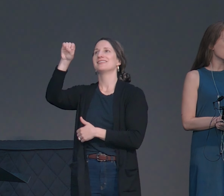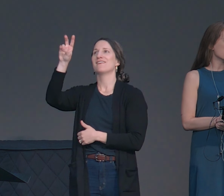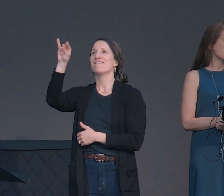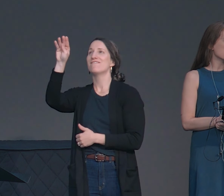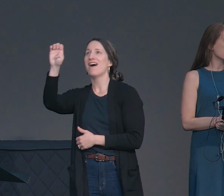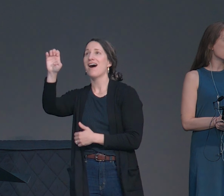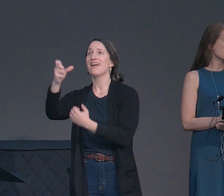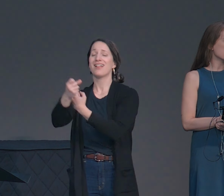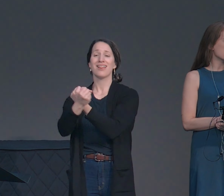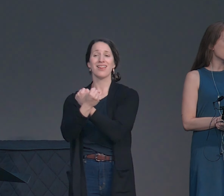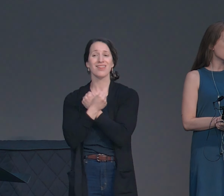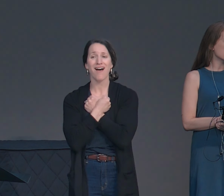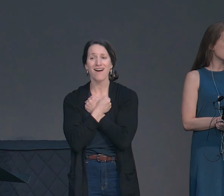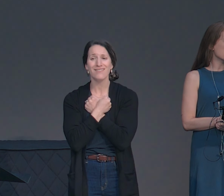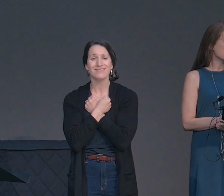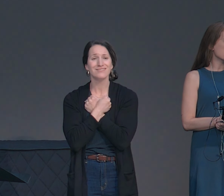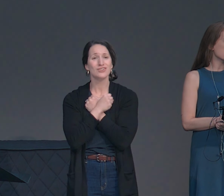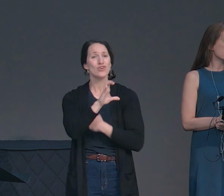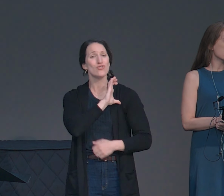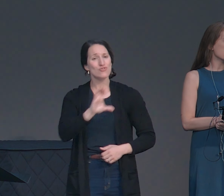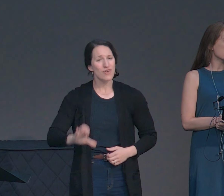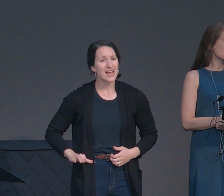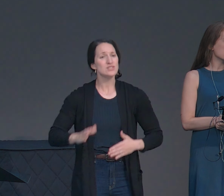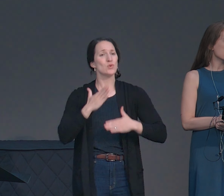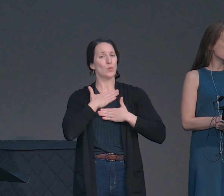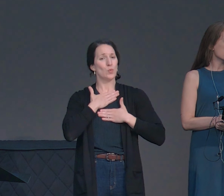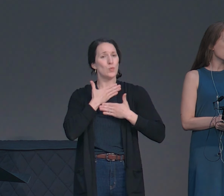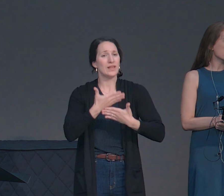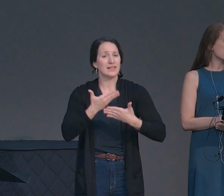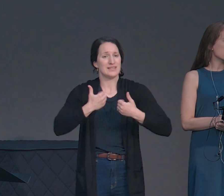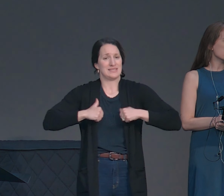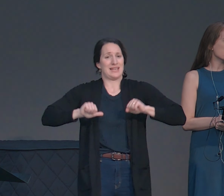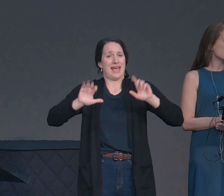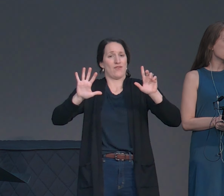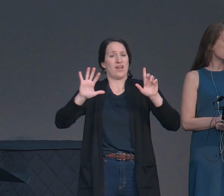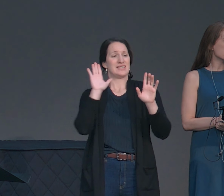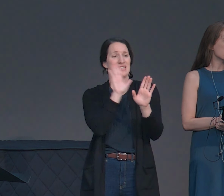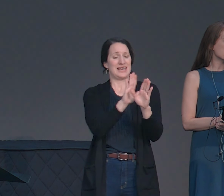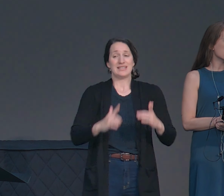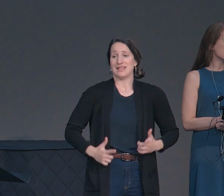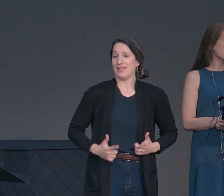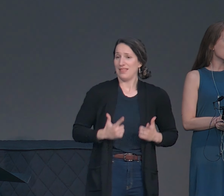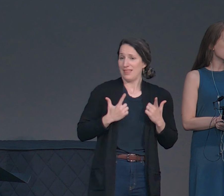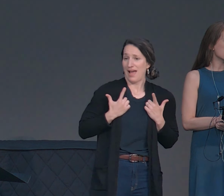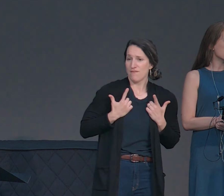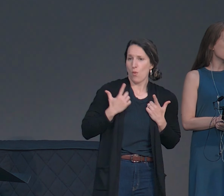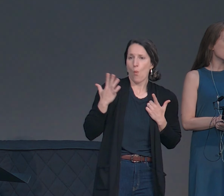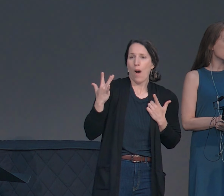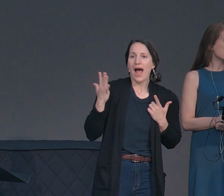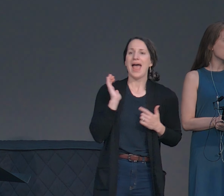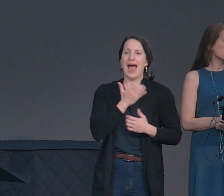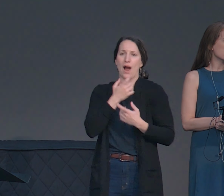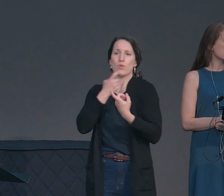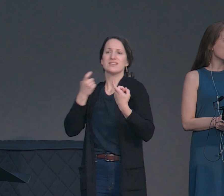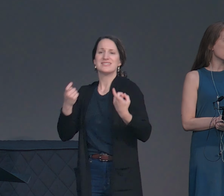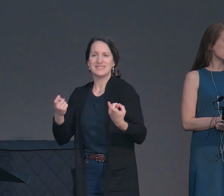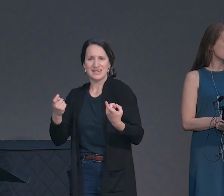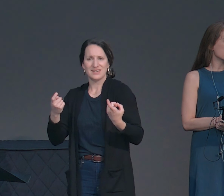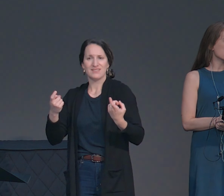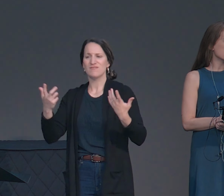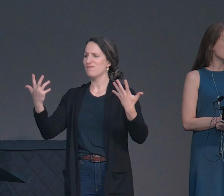Christ willingly laid down his life so that we could experience his love, so that our sin could be dealt with finally, and so that we could